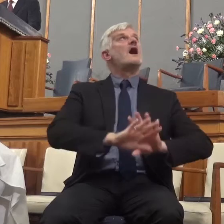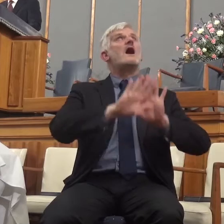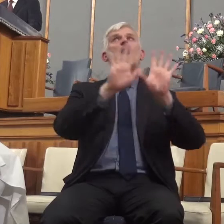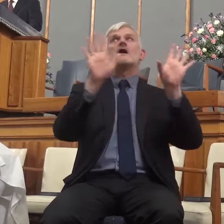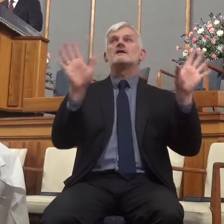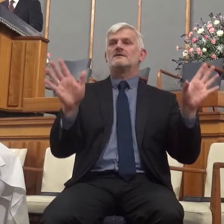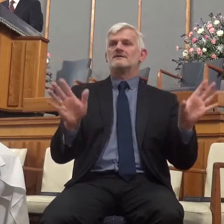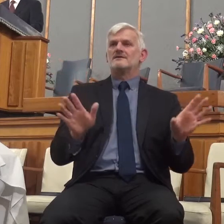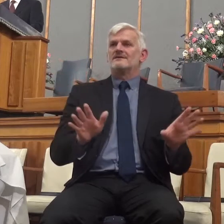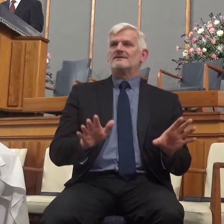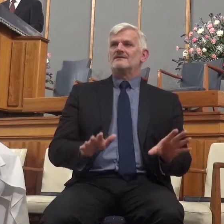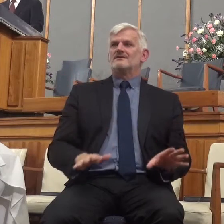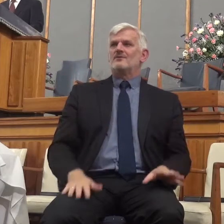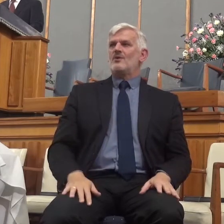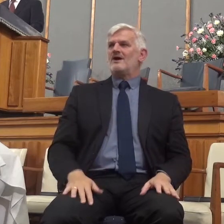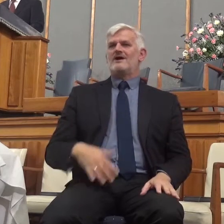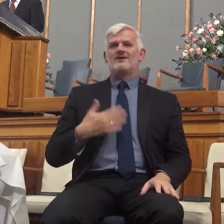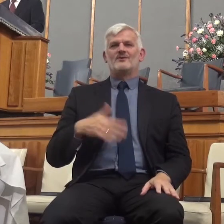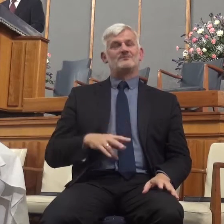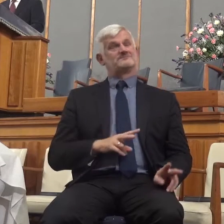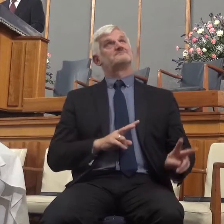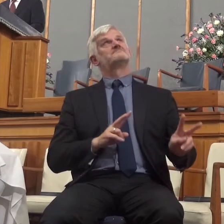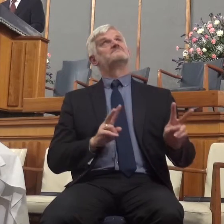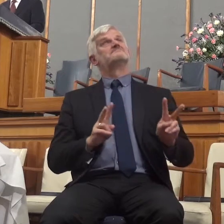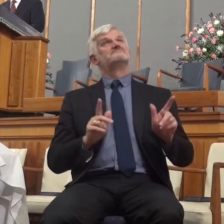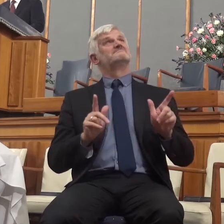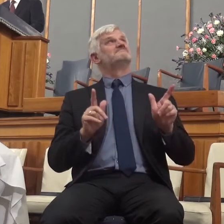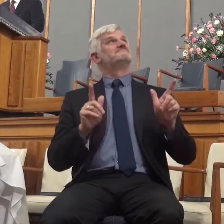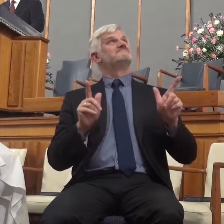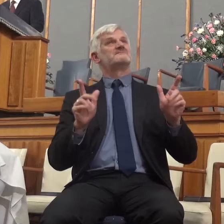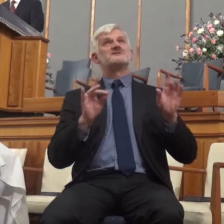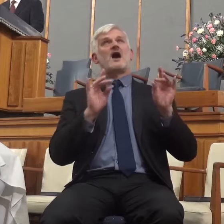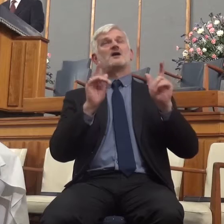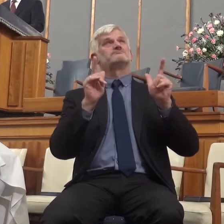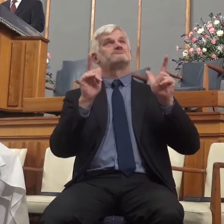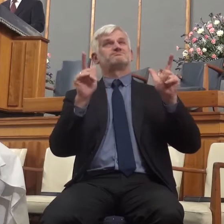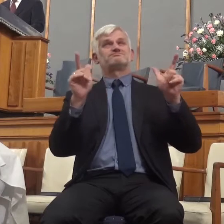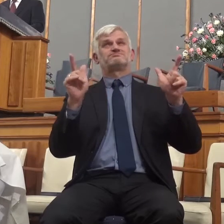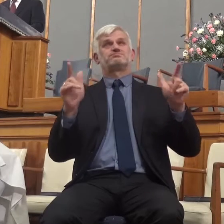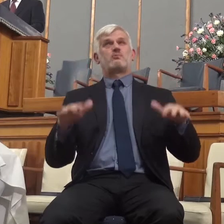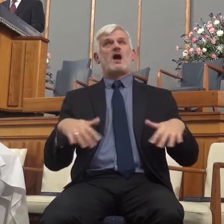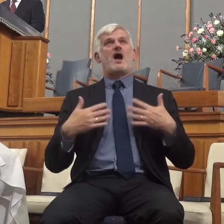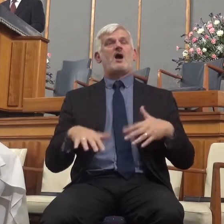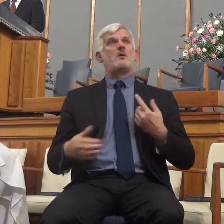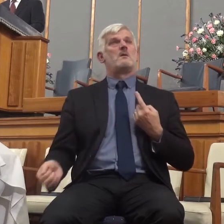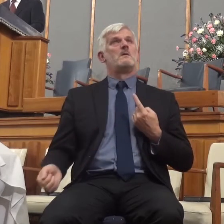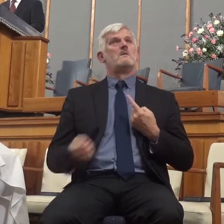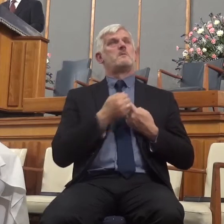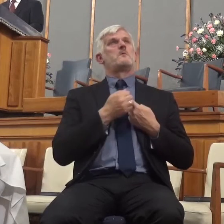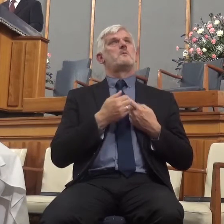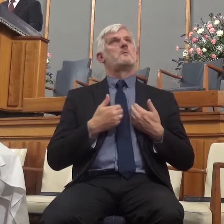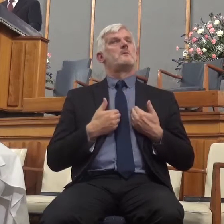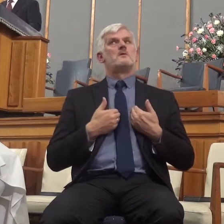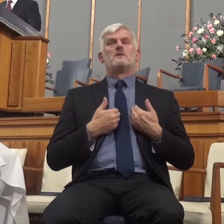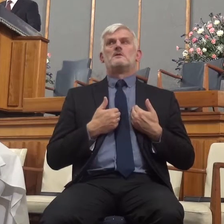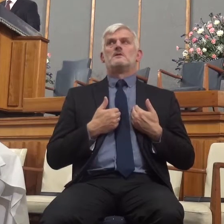the universe with its immensity and its vastness. That should make us think. It's not good